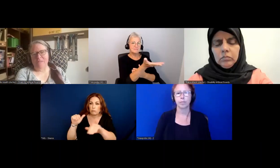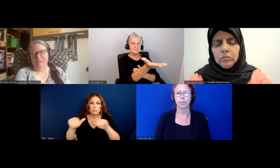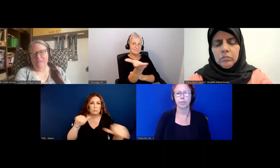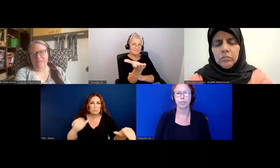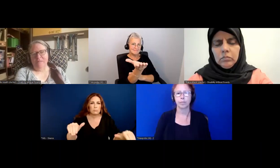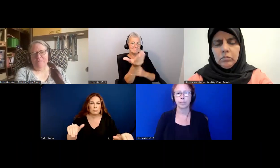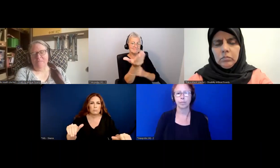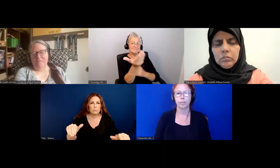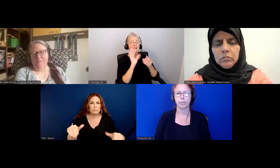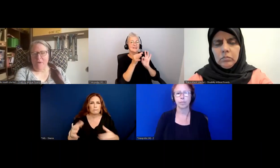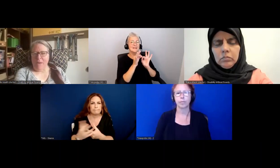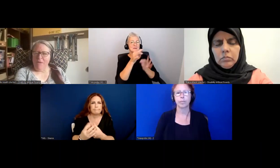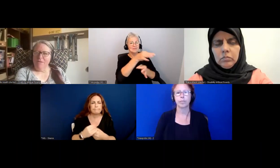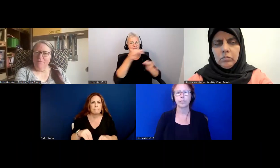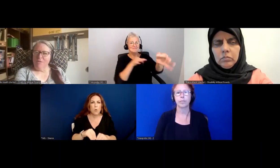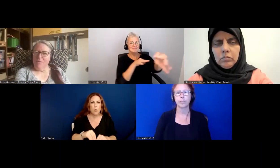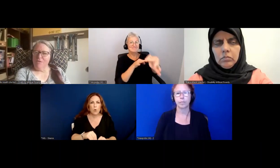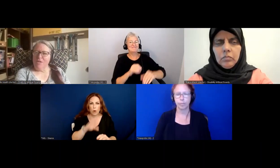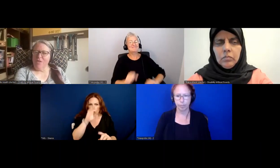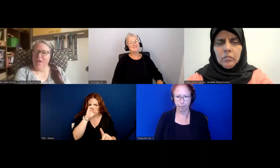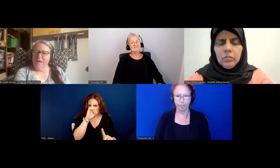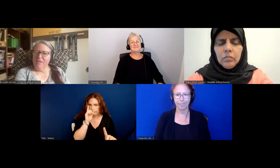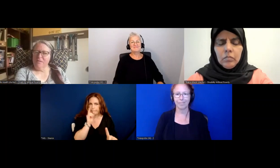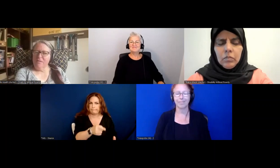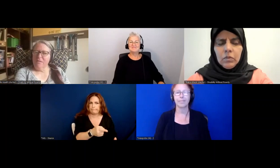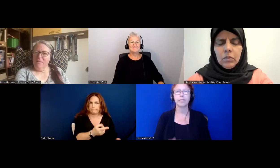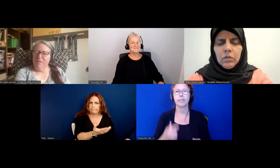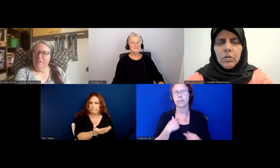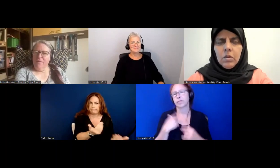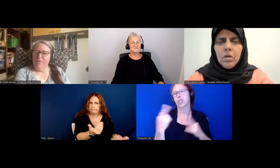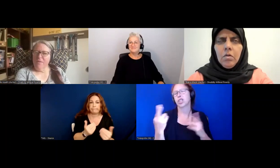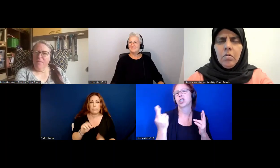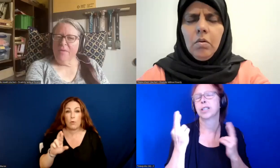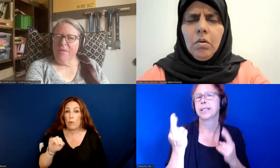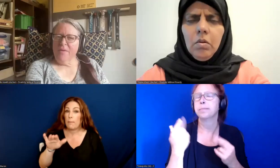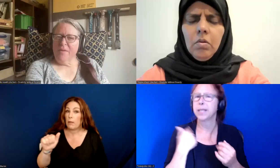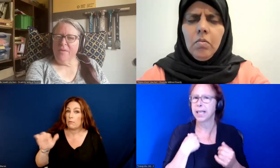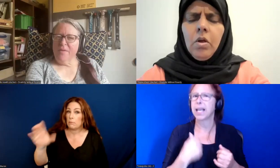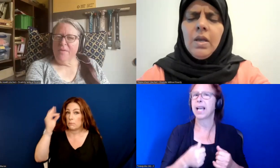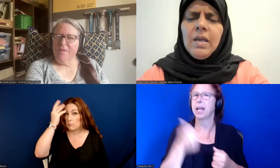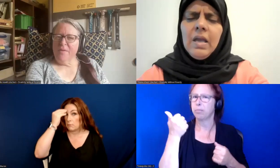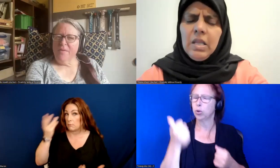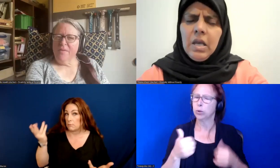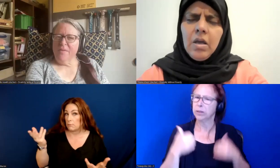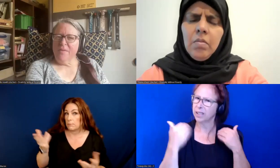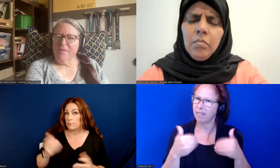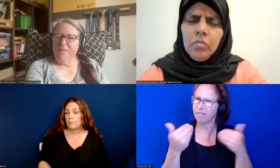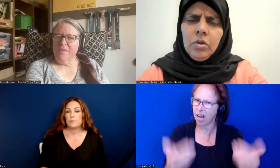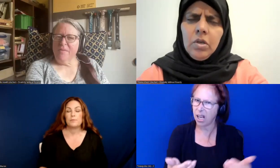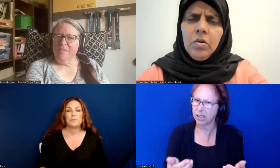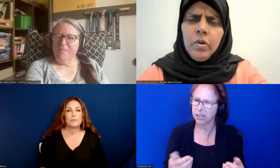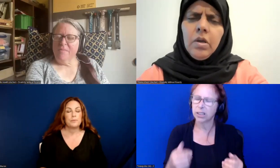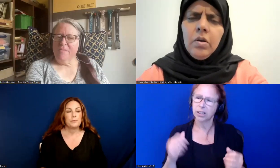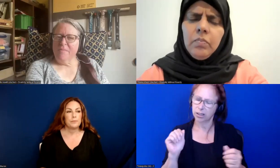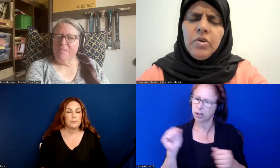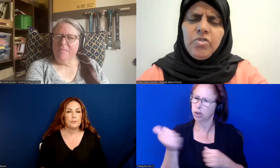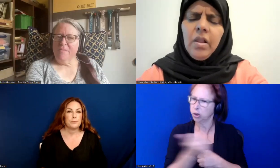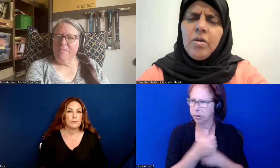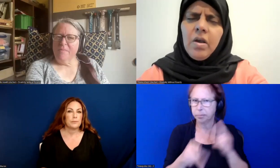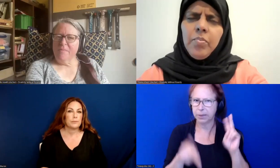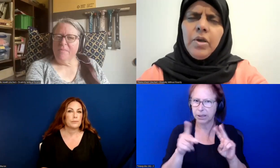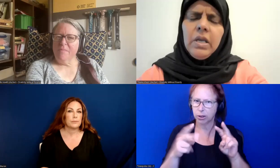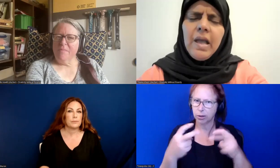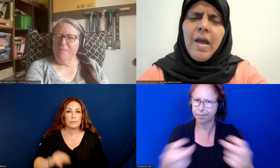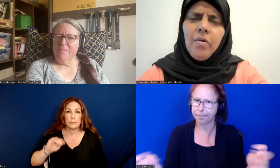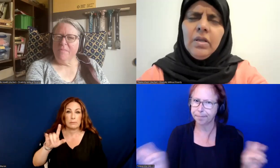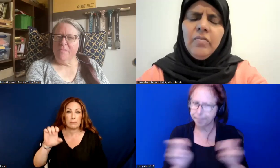table. Rabia, your thoughts on that? Well, again, Michelle